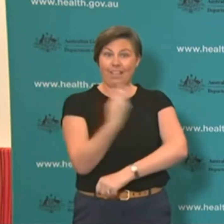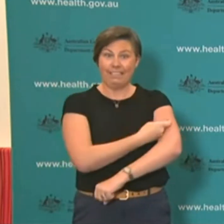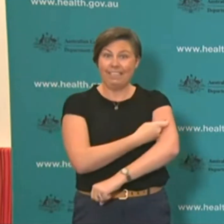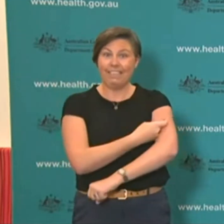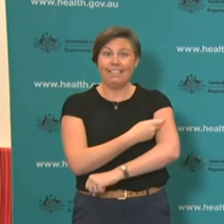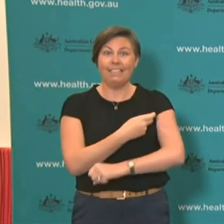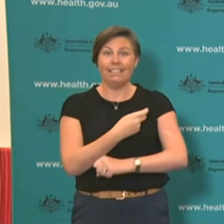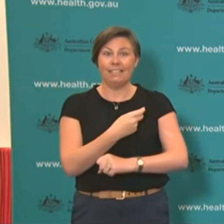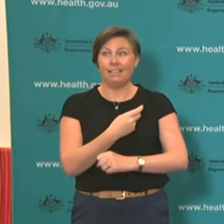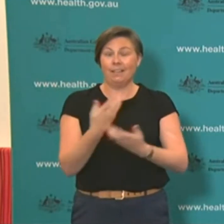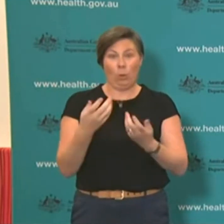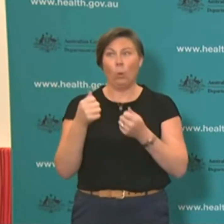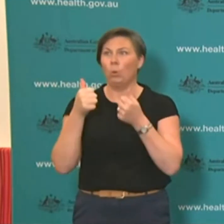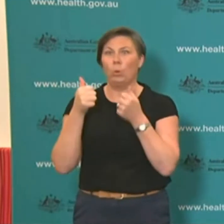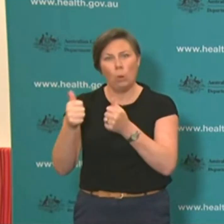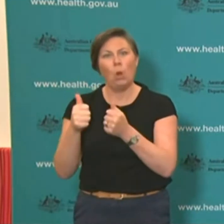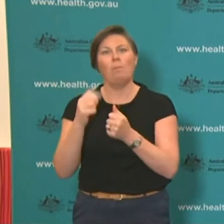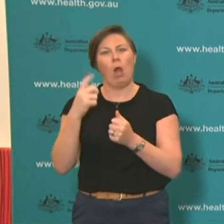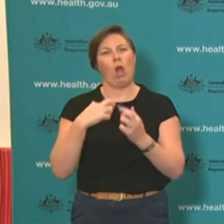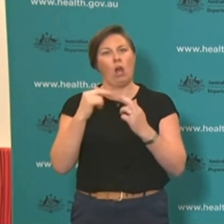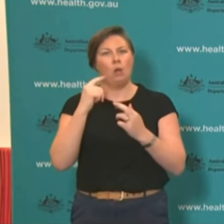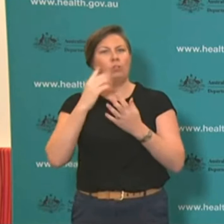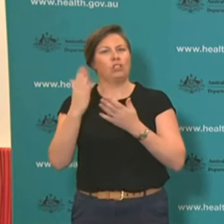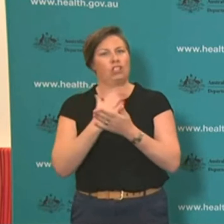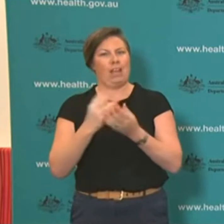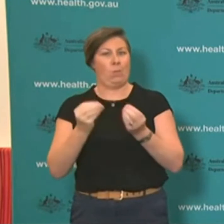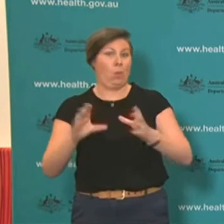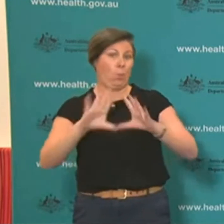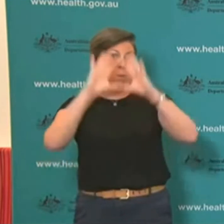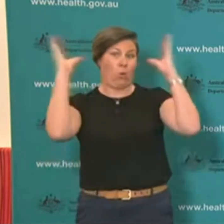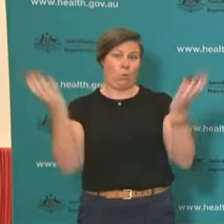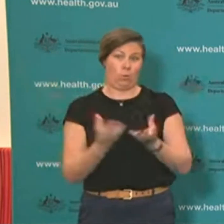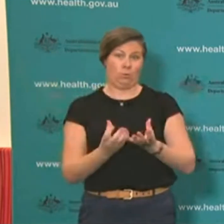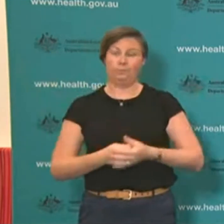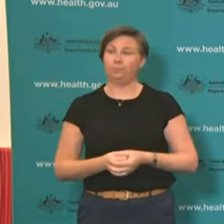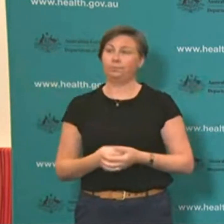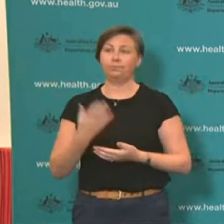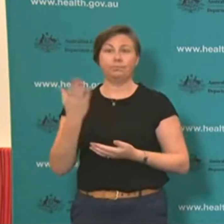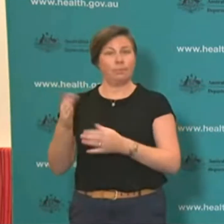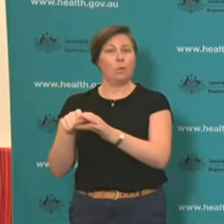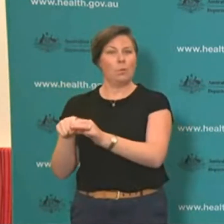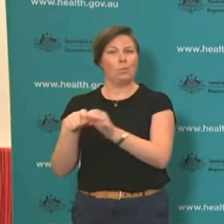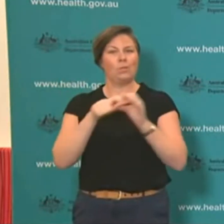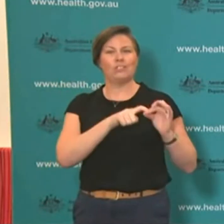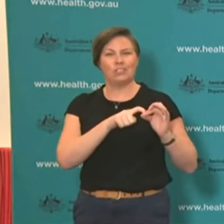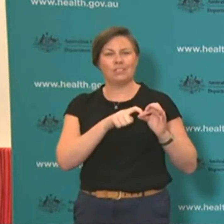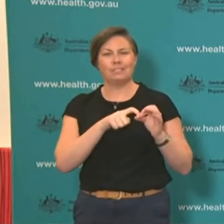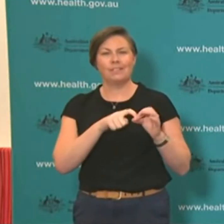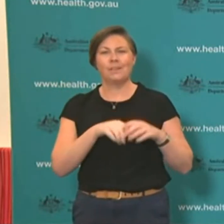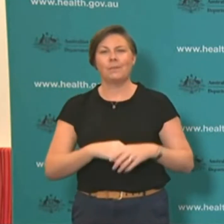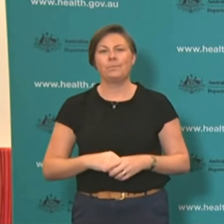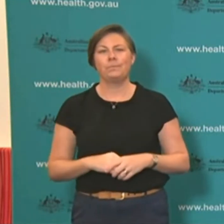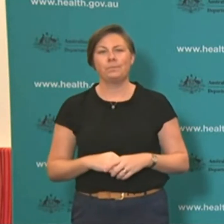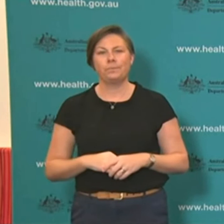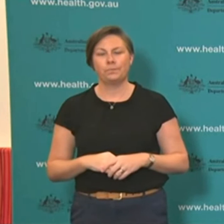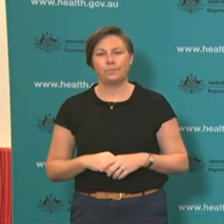the world, and countries around the world allowed to manufacture it. Claire. Dr. Coatsworth, the guidelines issued by the Commonwealth to